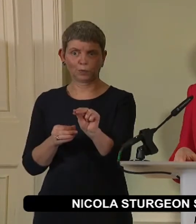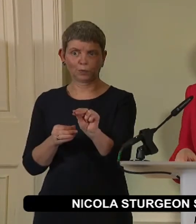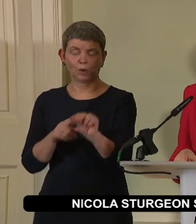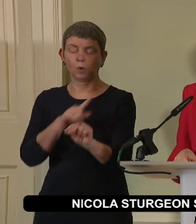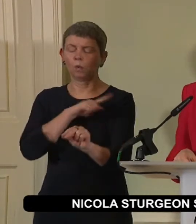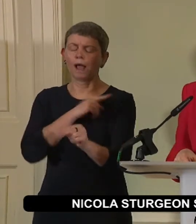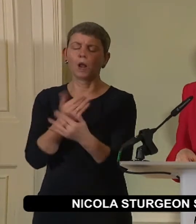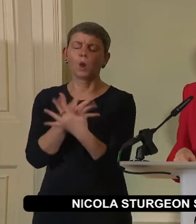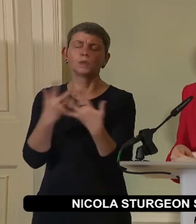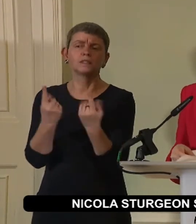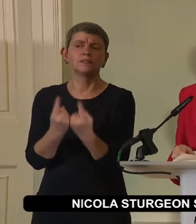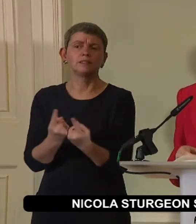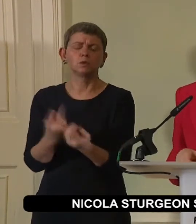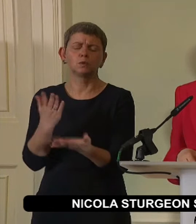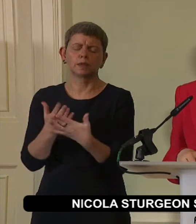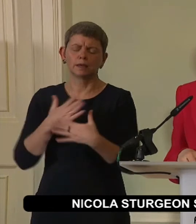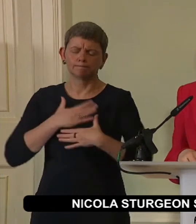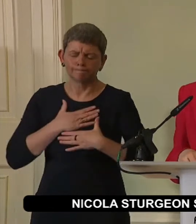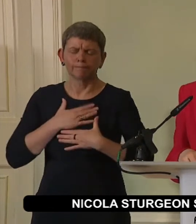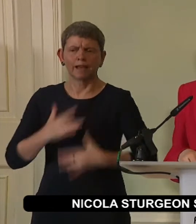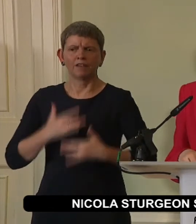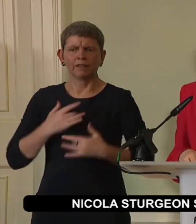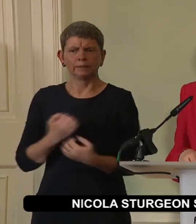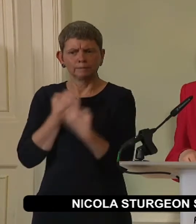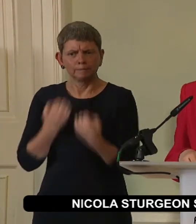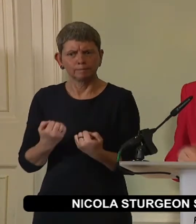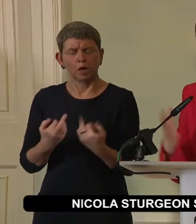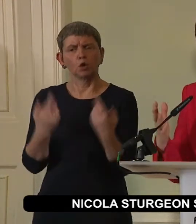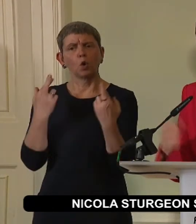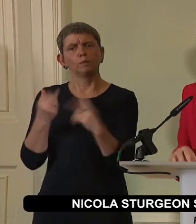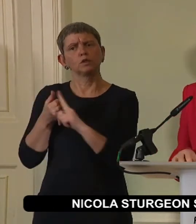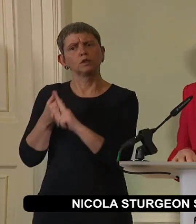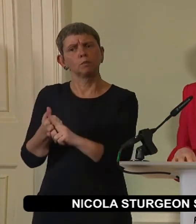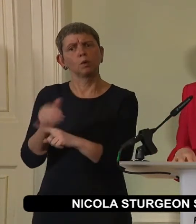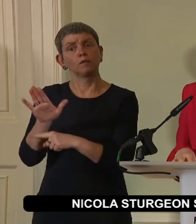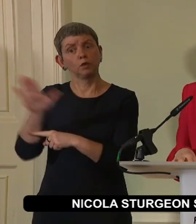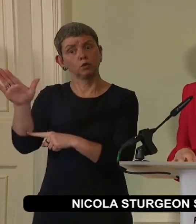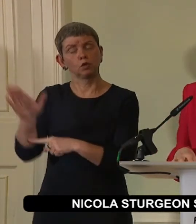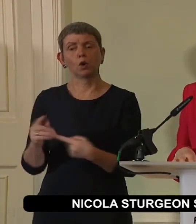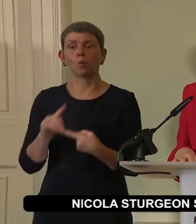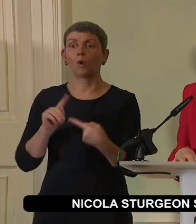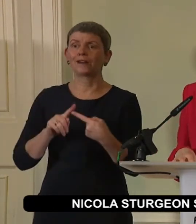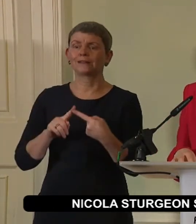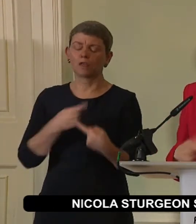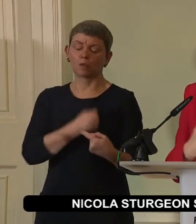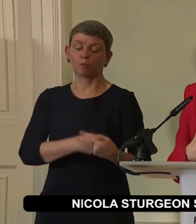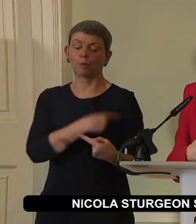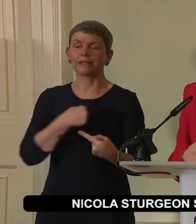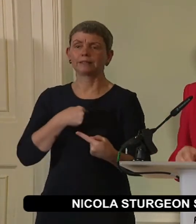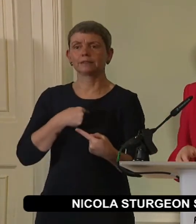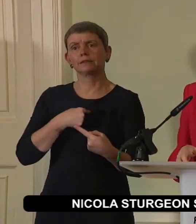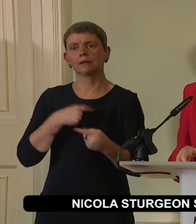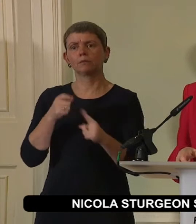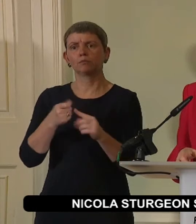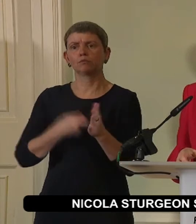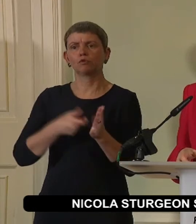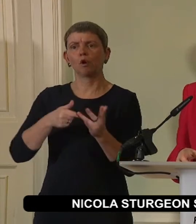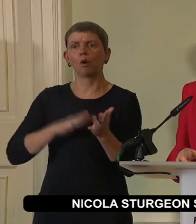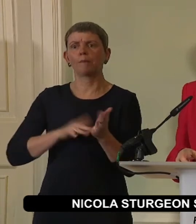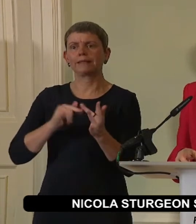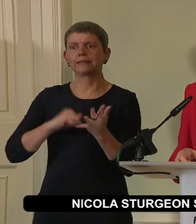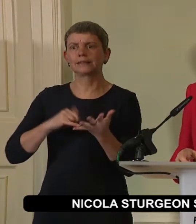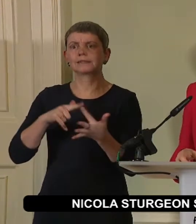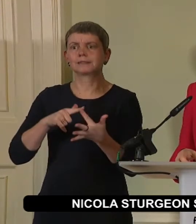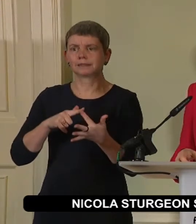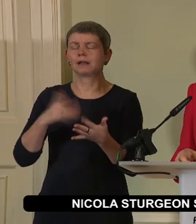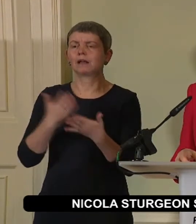deeply about and hope to champion in future. One of these is the promise, the national mission so close to my heart to improve the